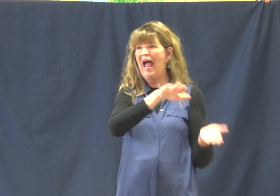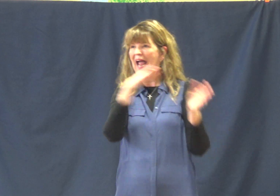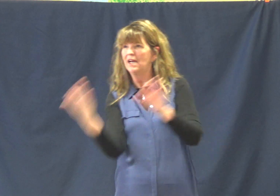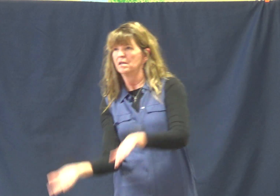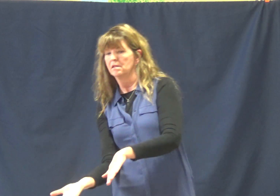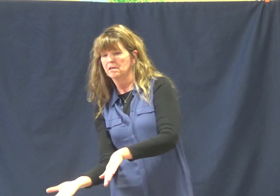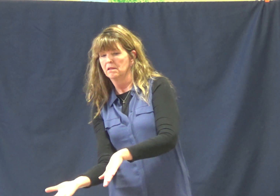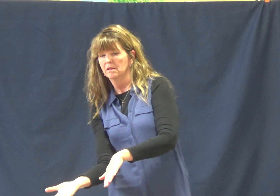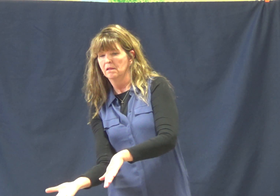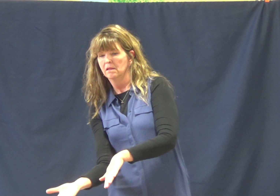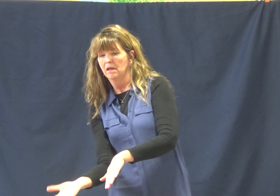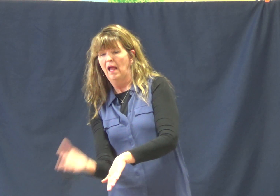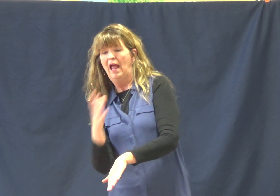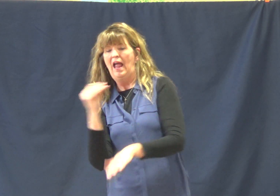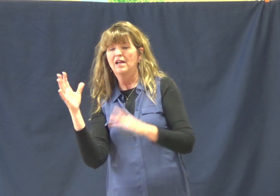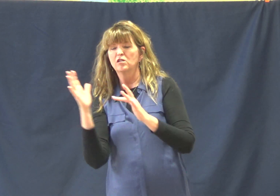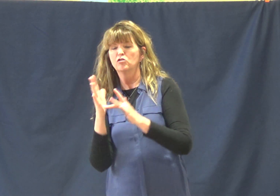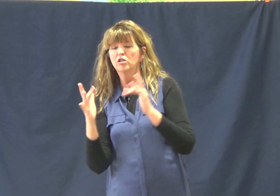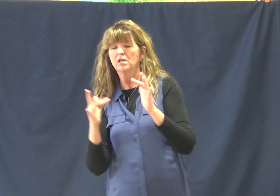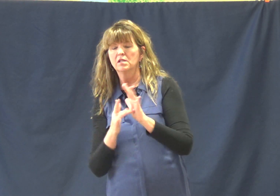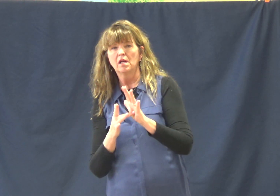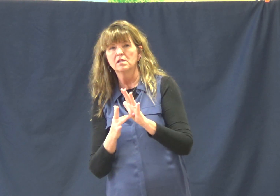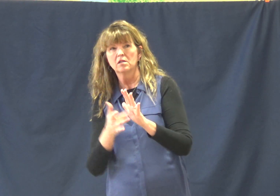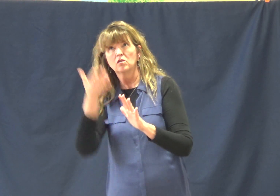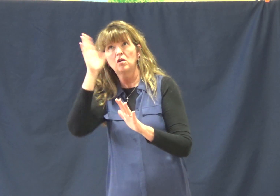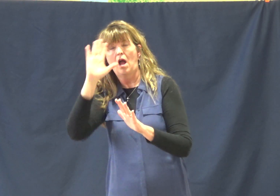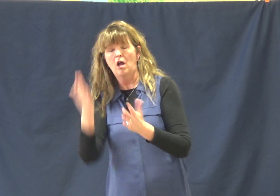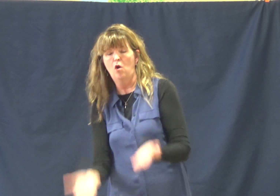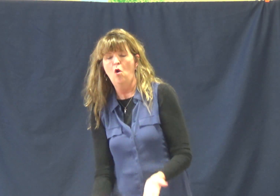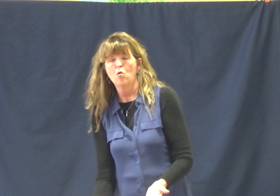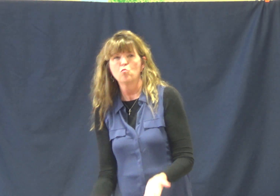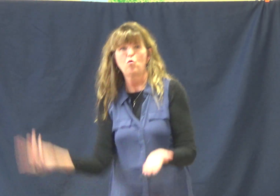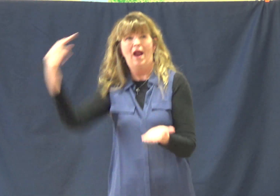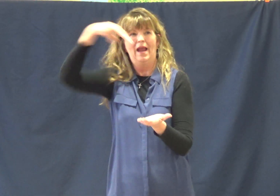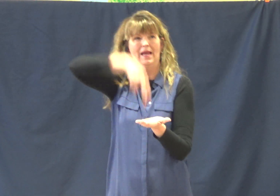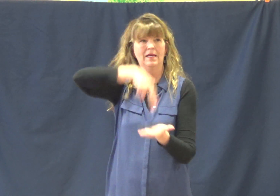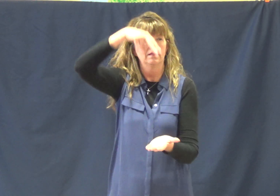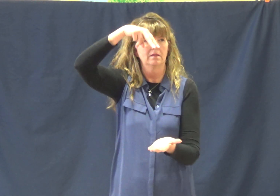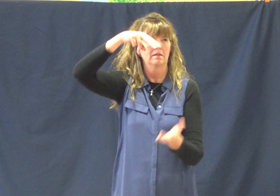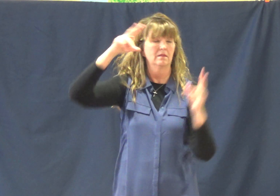Saul died. And Jesus, God, raised him.